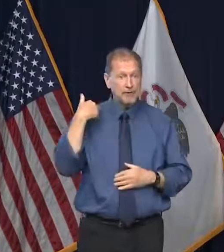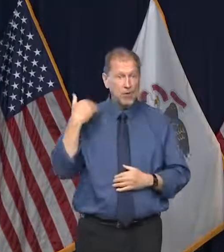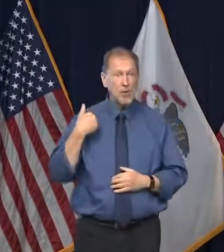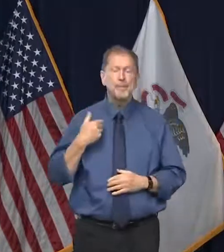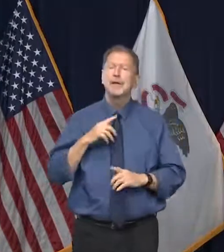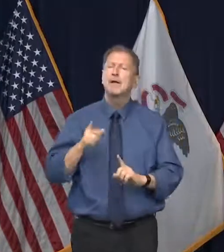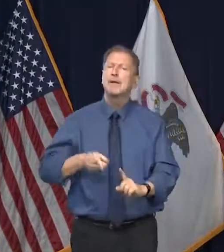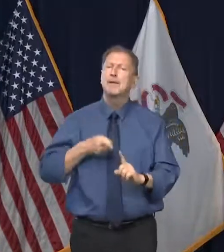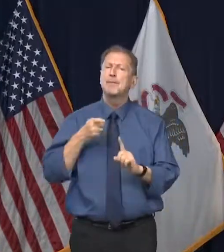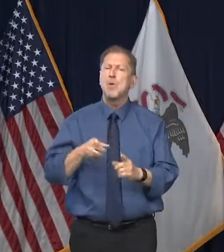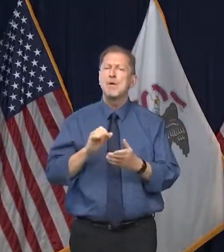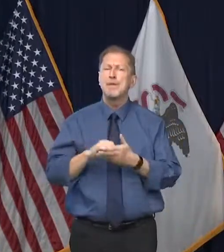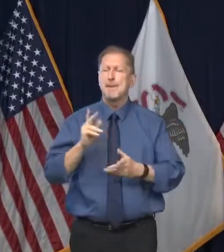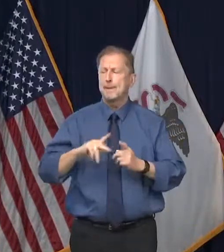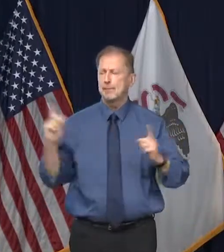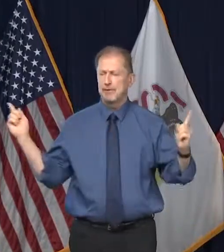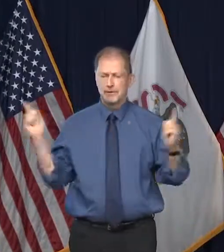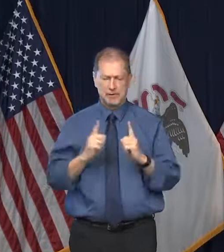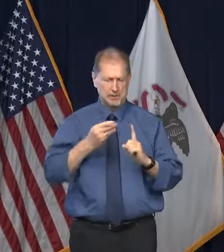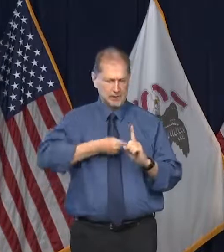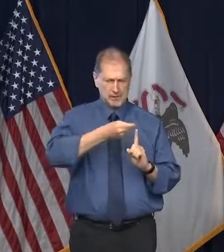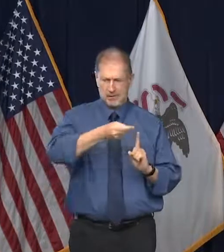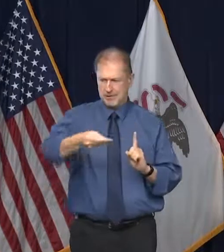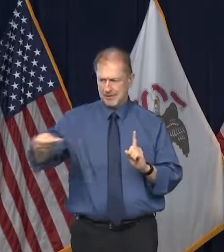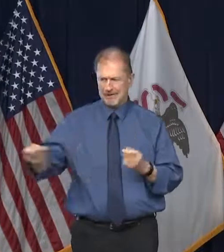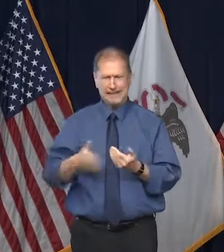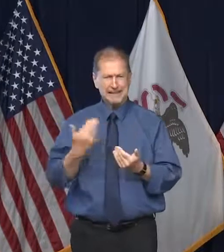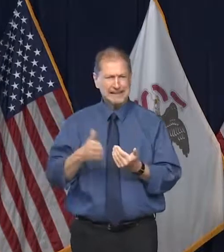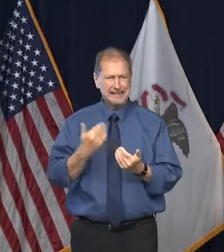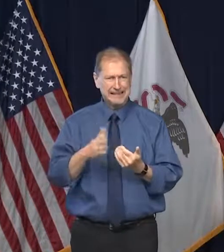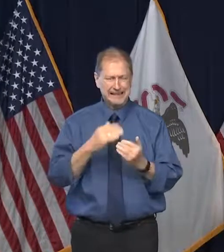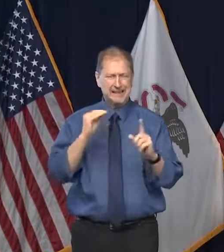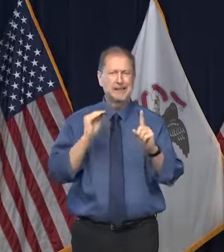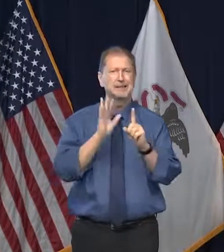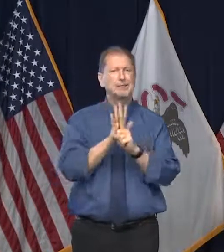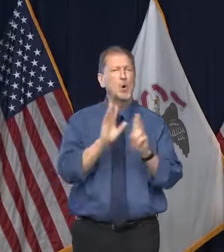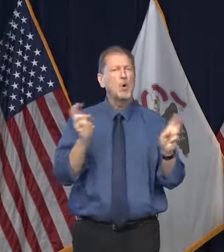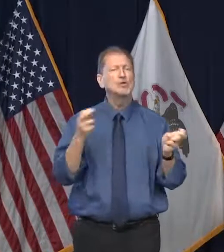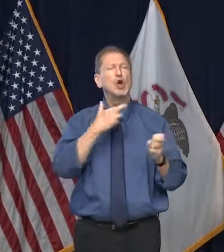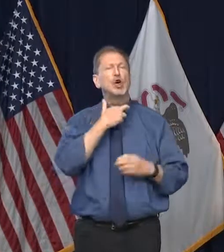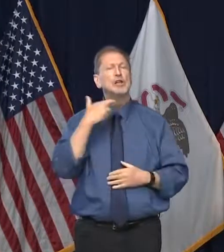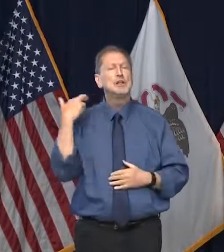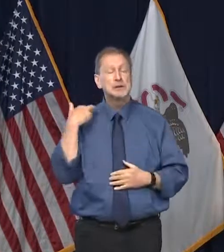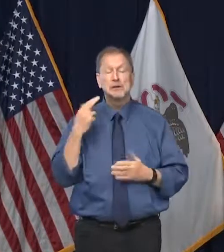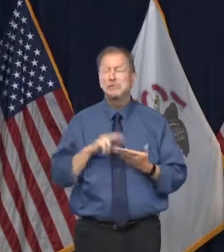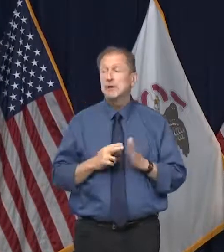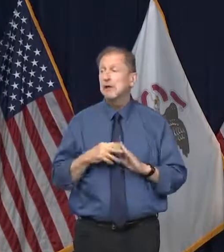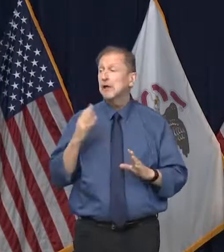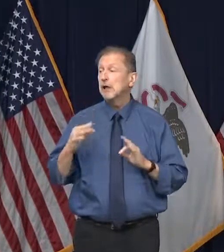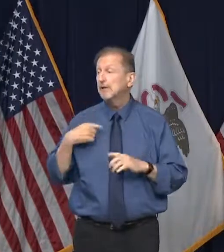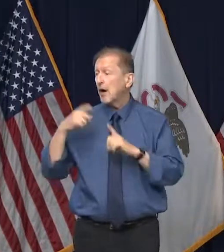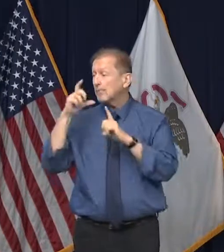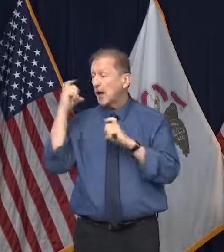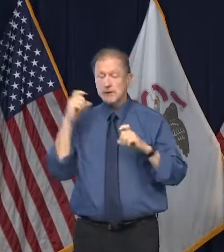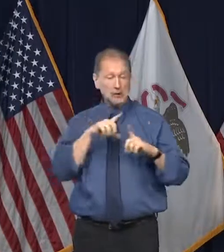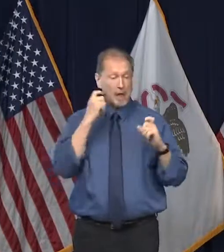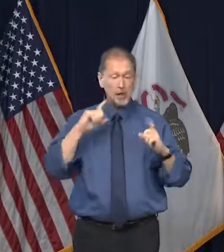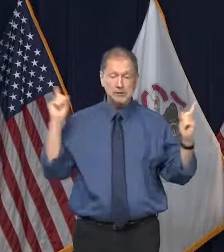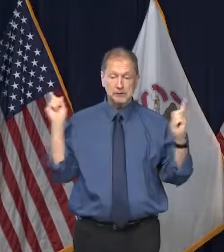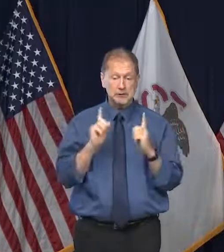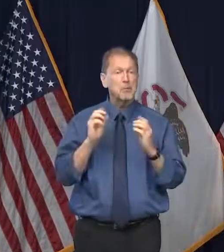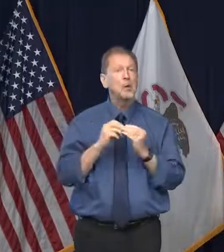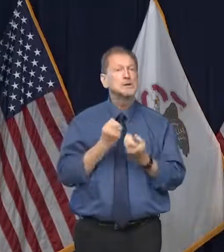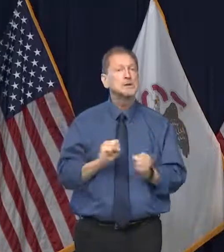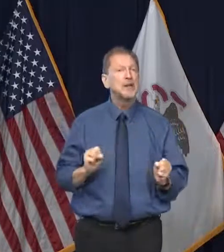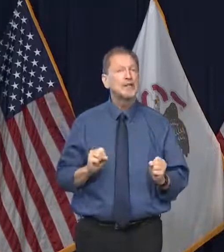that people have to one another. The way they expose themselves, in other words, wearing a mask or not wearing a mask, whether they have